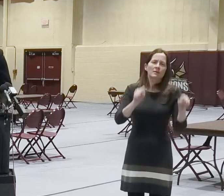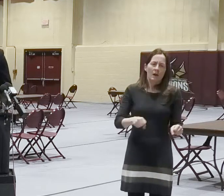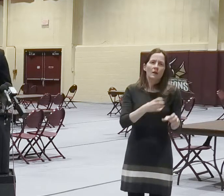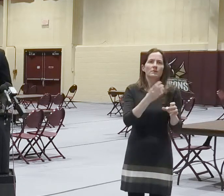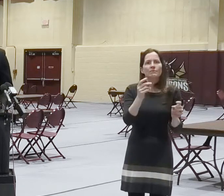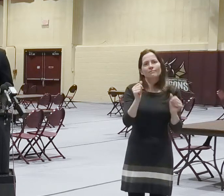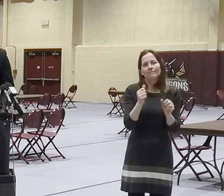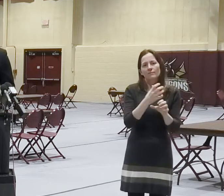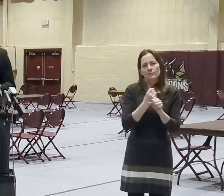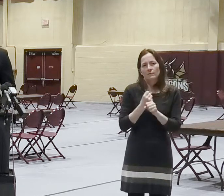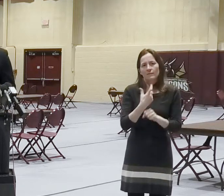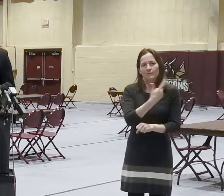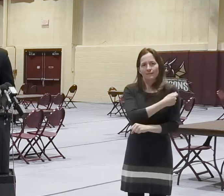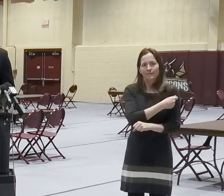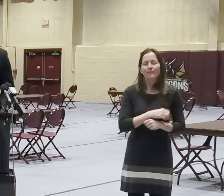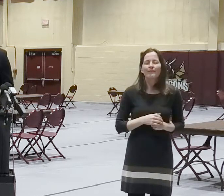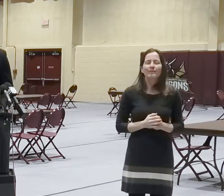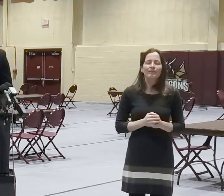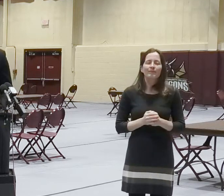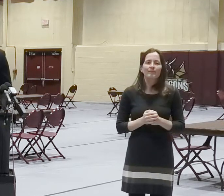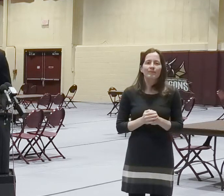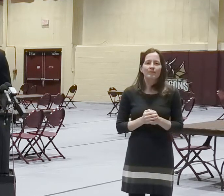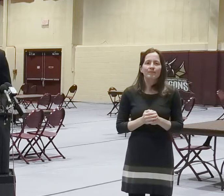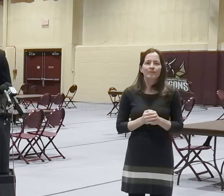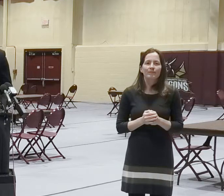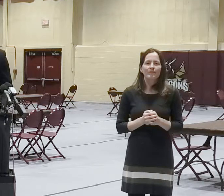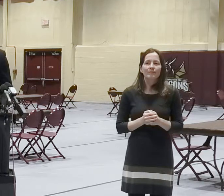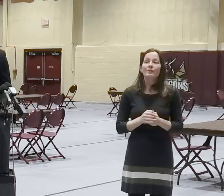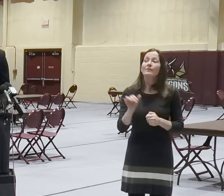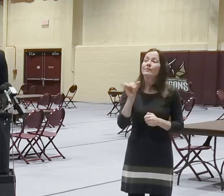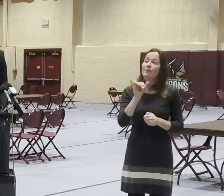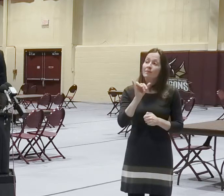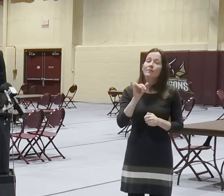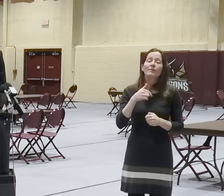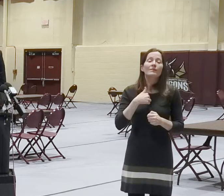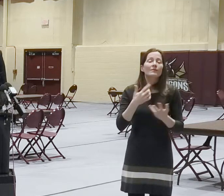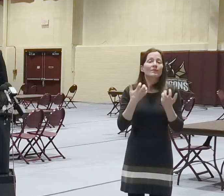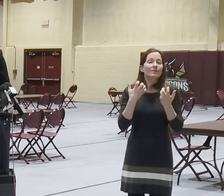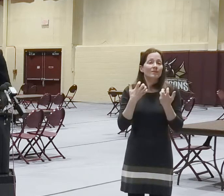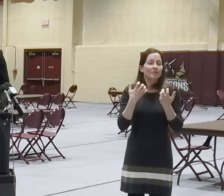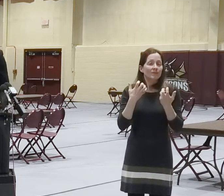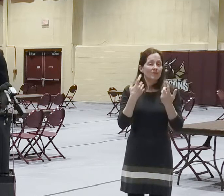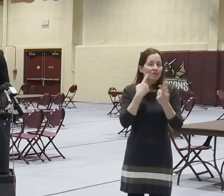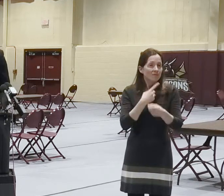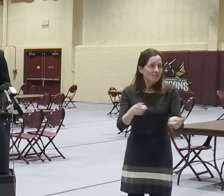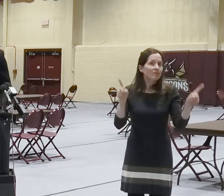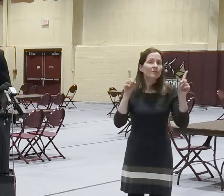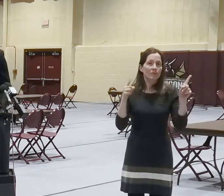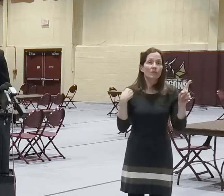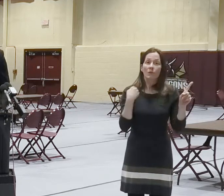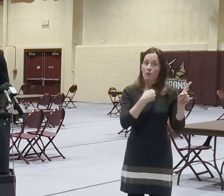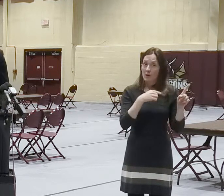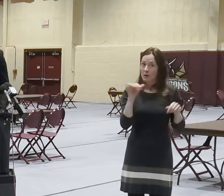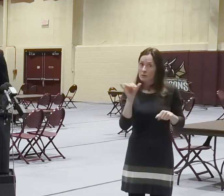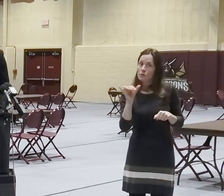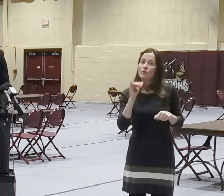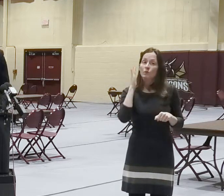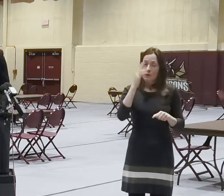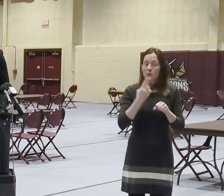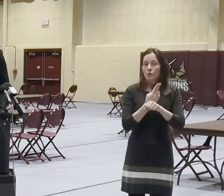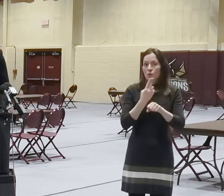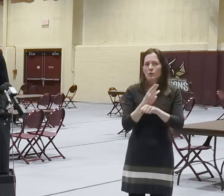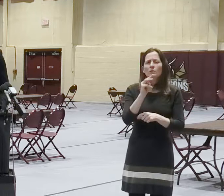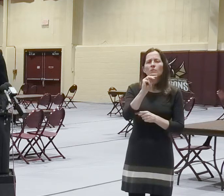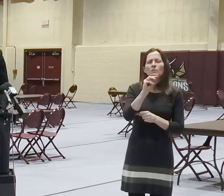In addition, I'm pleased to announce that we are also leveraging our mobile integrated community health